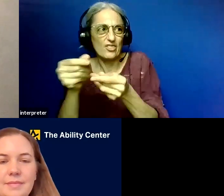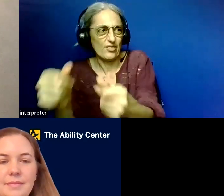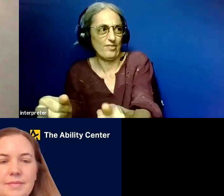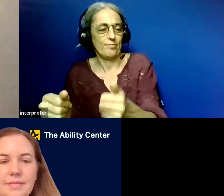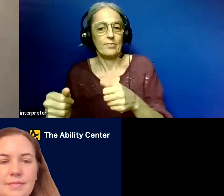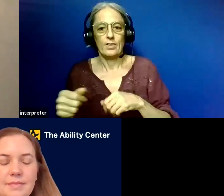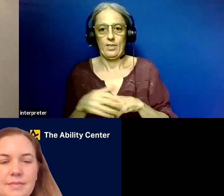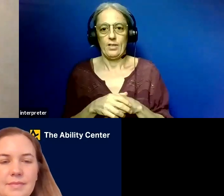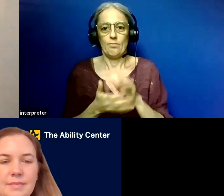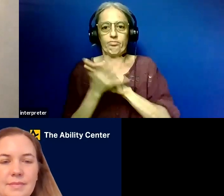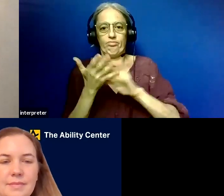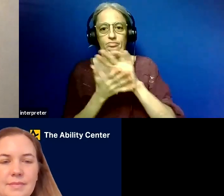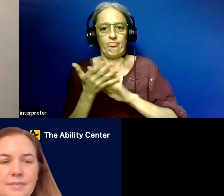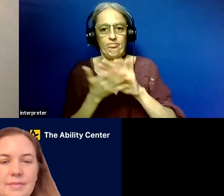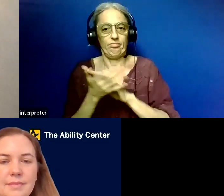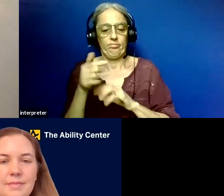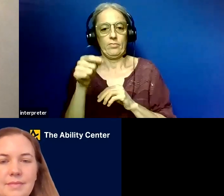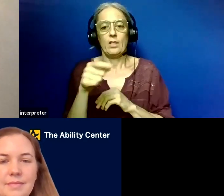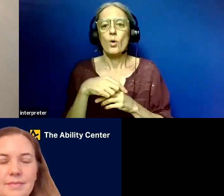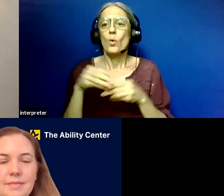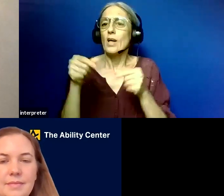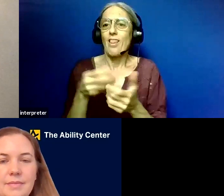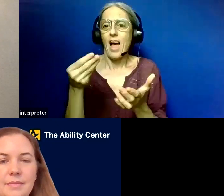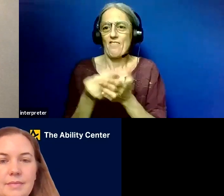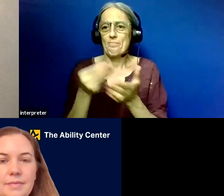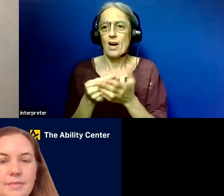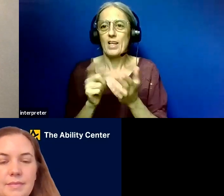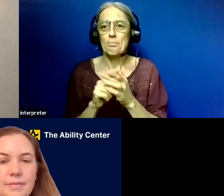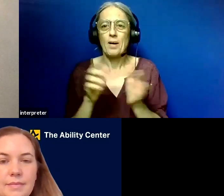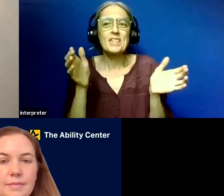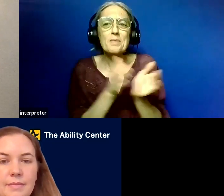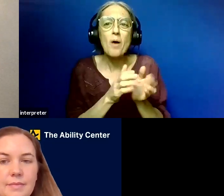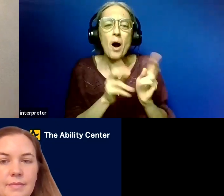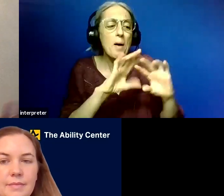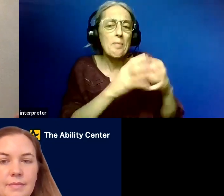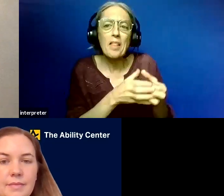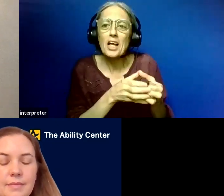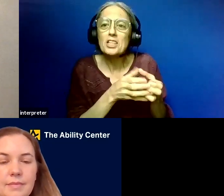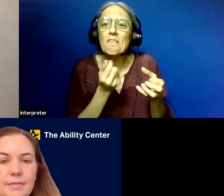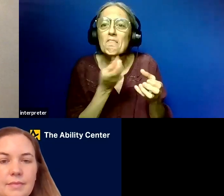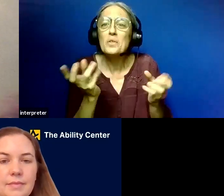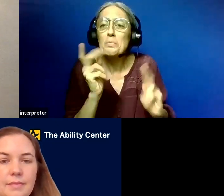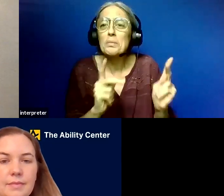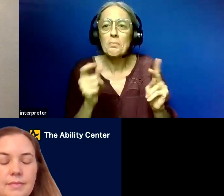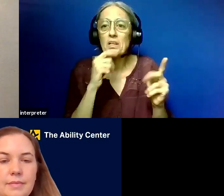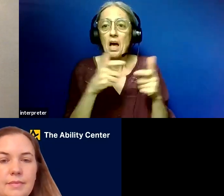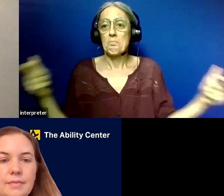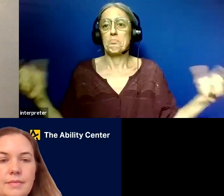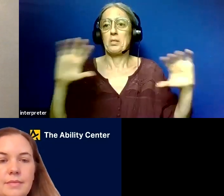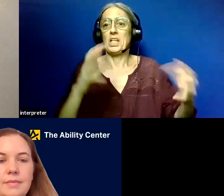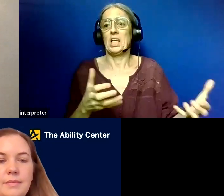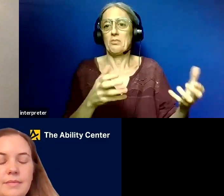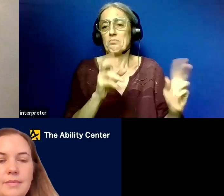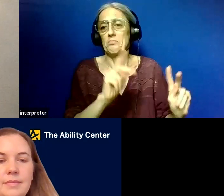lot of money to help a reasonably small amount of the population? And don't you think it's kind of a waste? And I